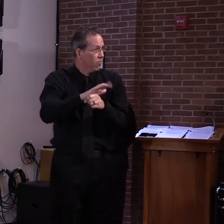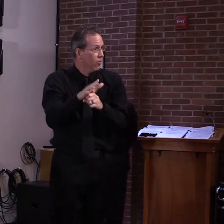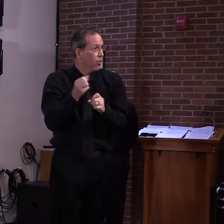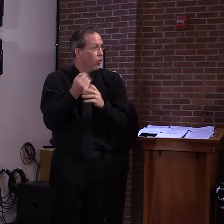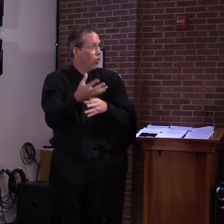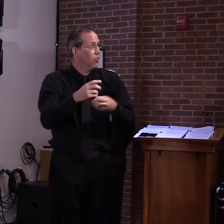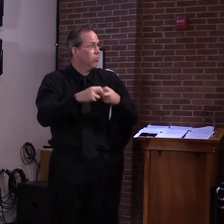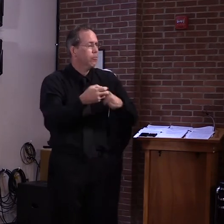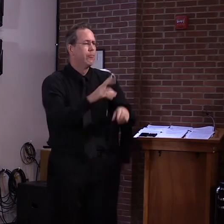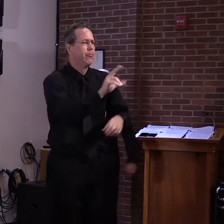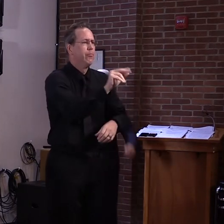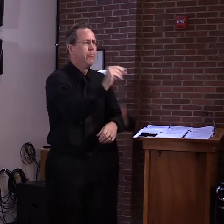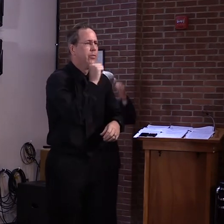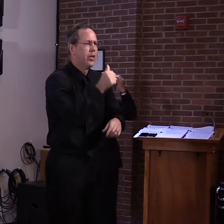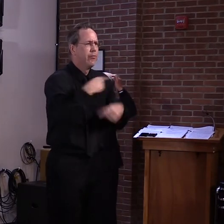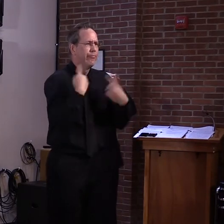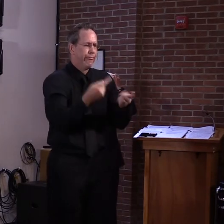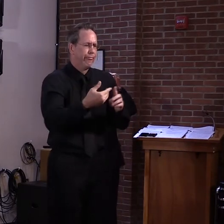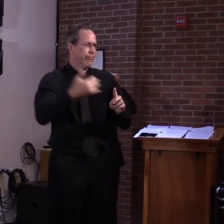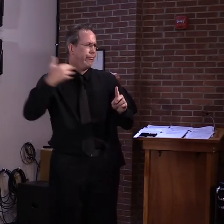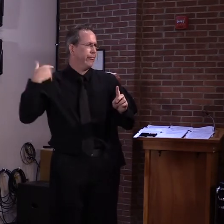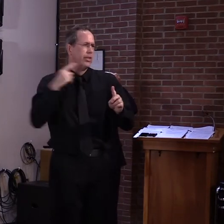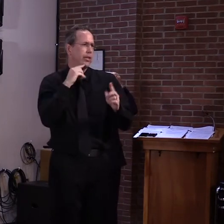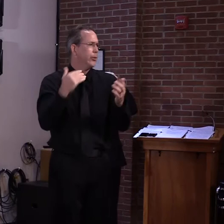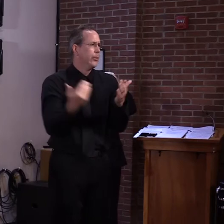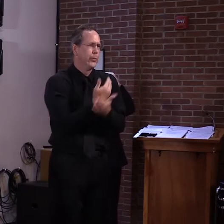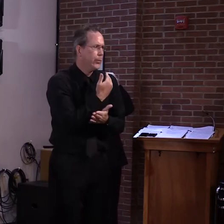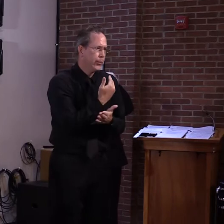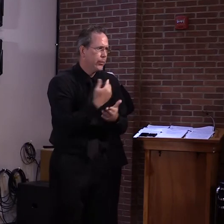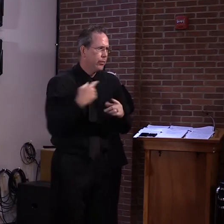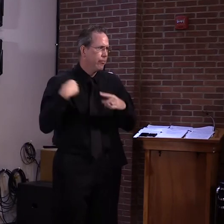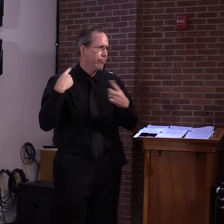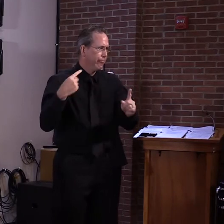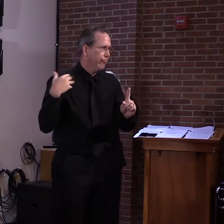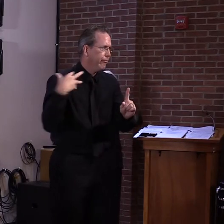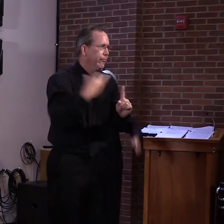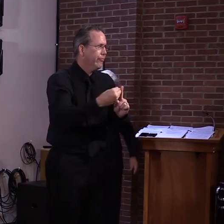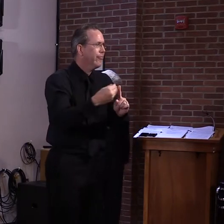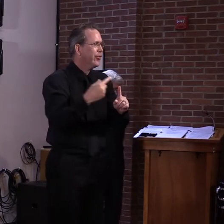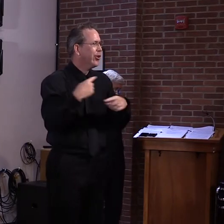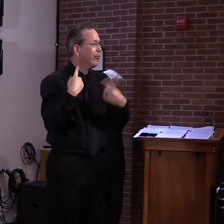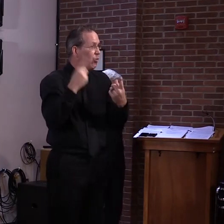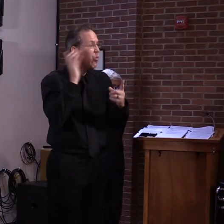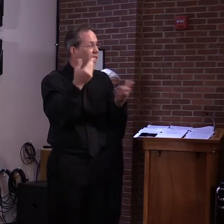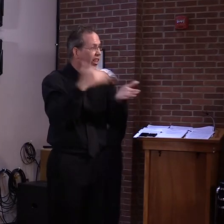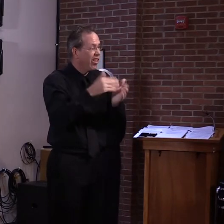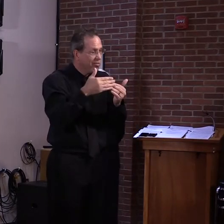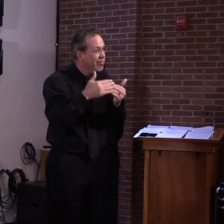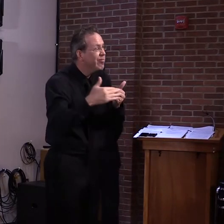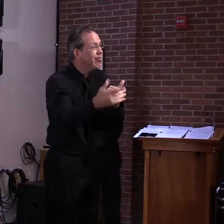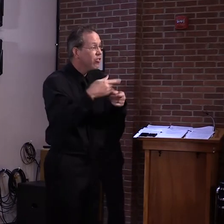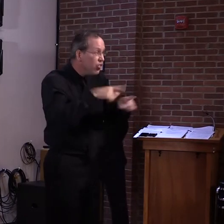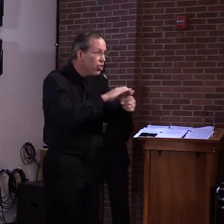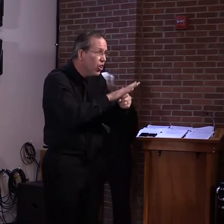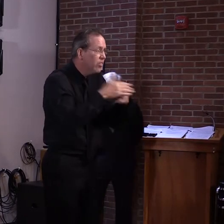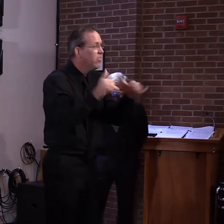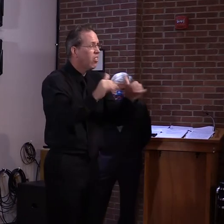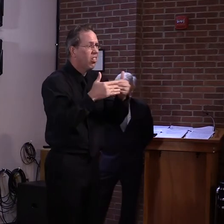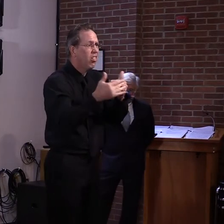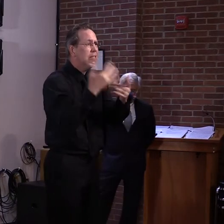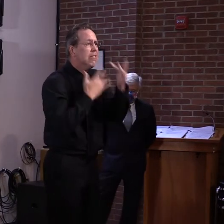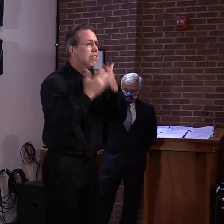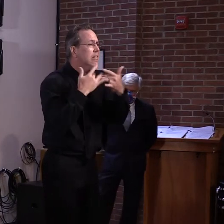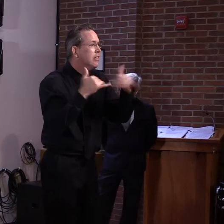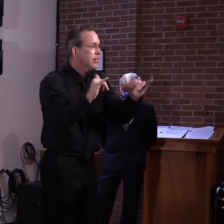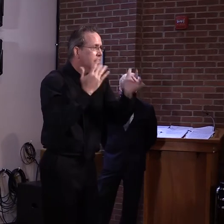be challenging for us. It was challenging for us before, and I'm sure it's going to be challenging for us now. But Secretary French,